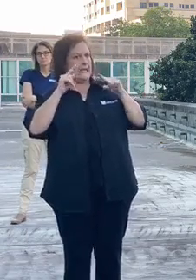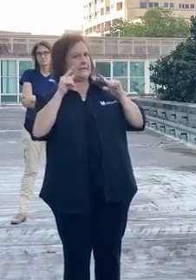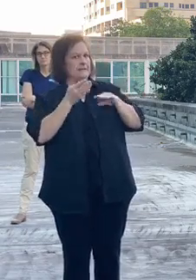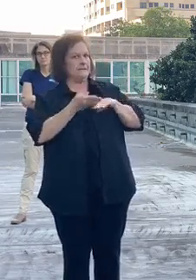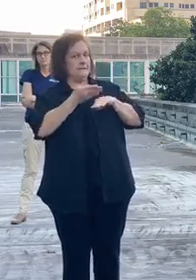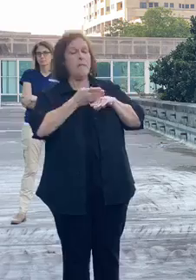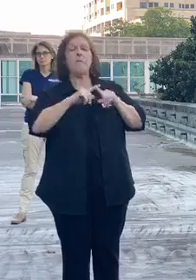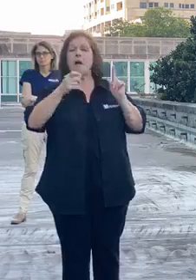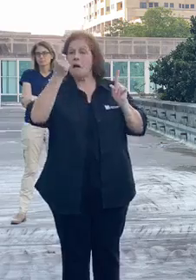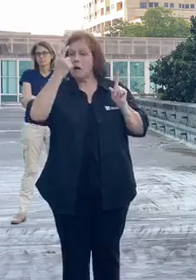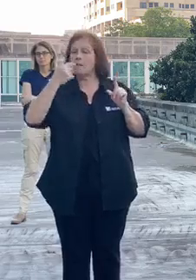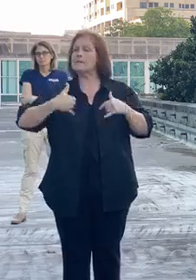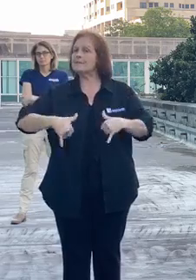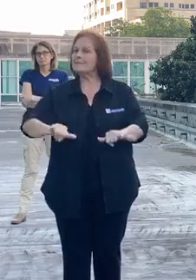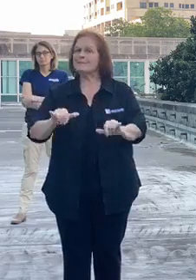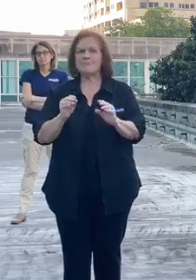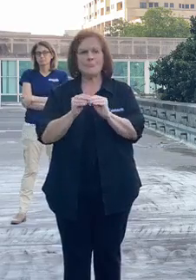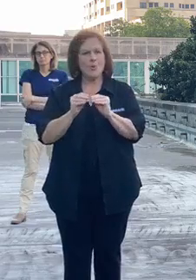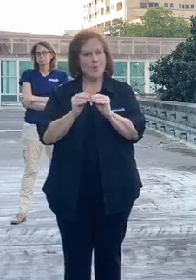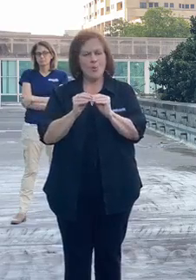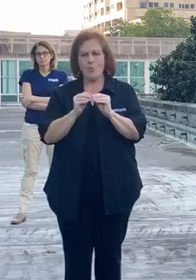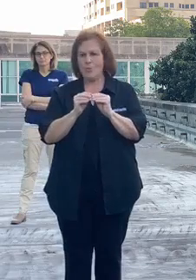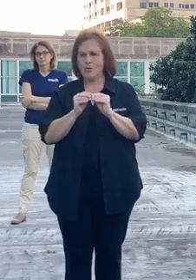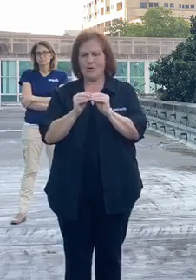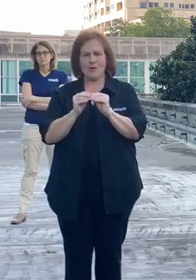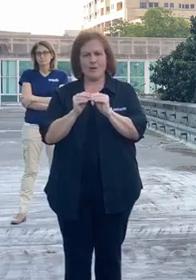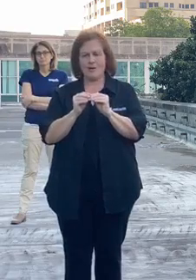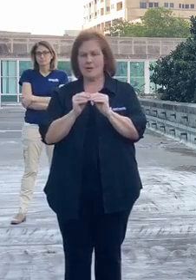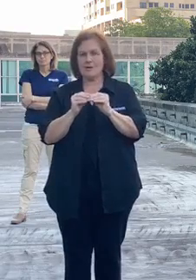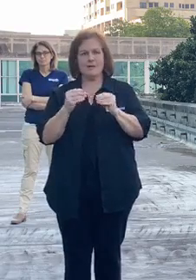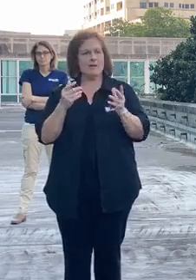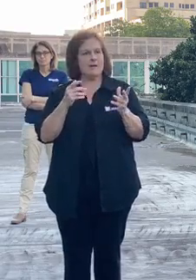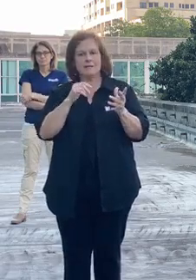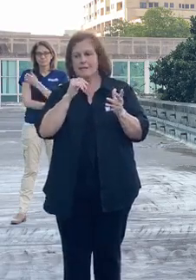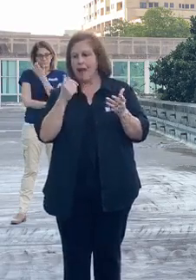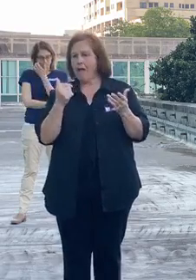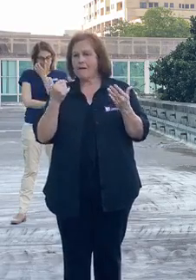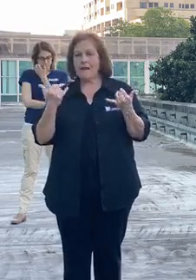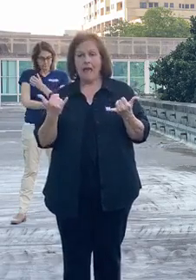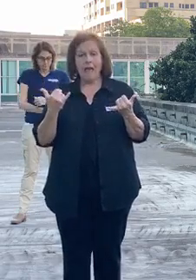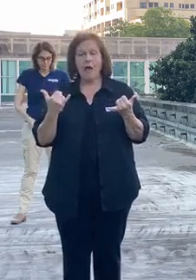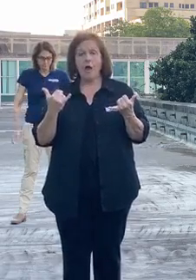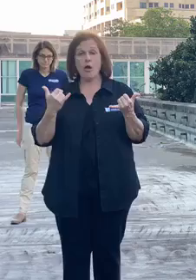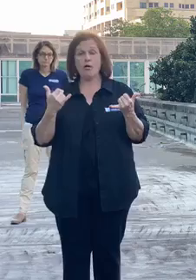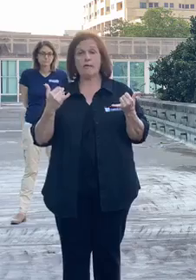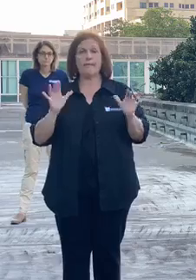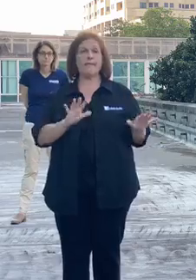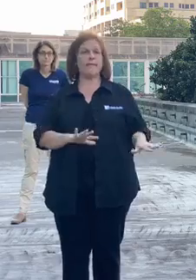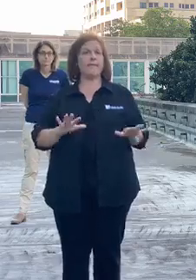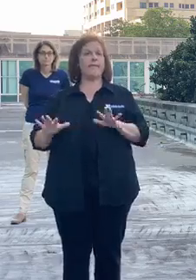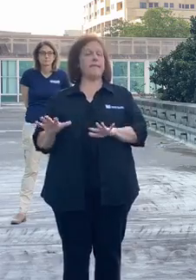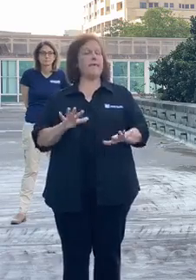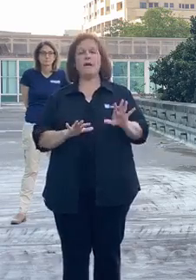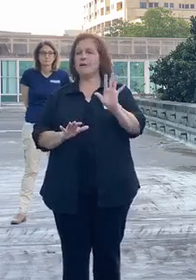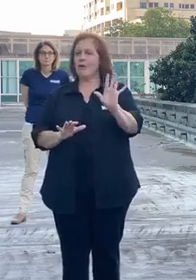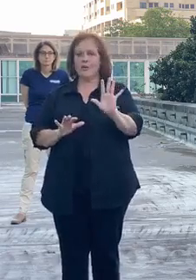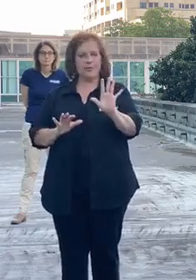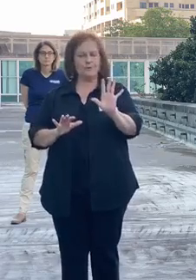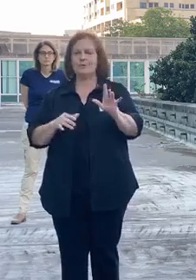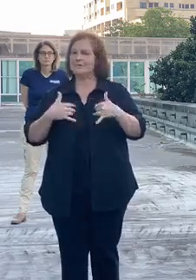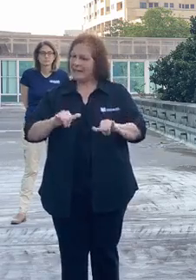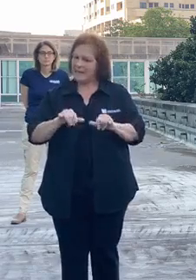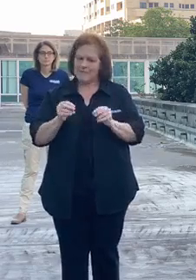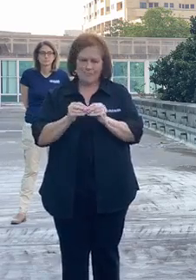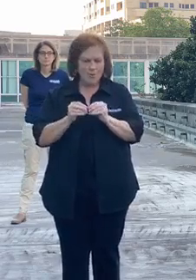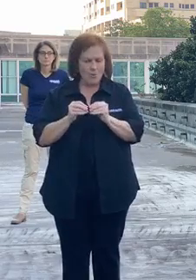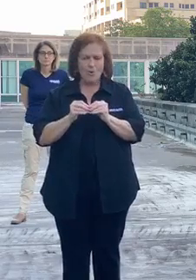we still have to continue to keep our foot on the gas. This is not the time to ease up. Let's face it, we all know people